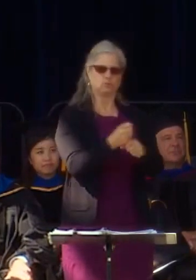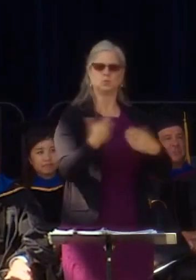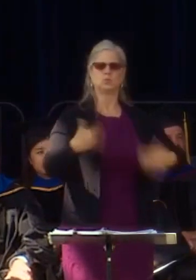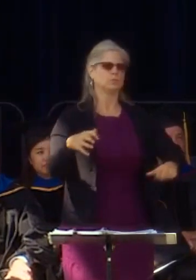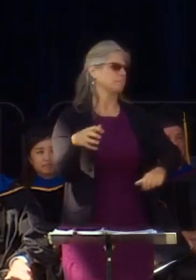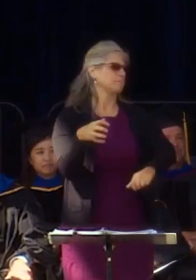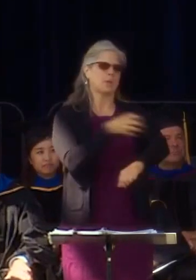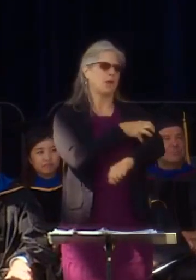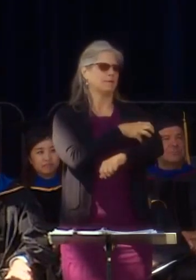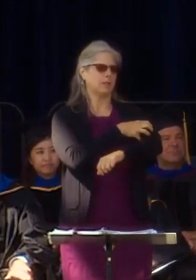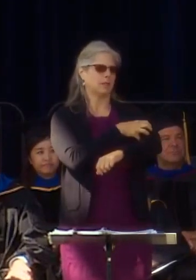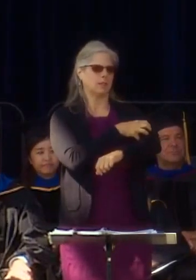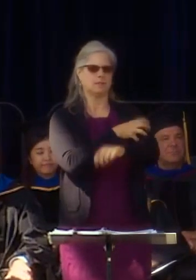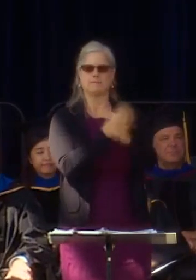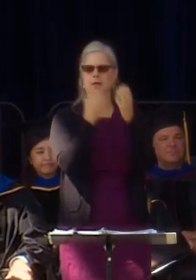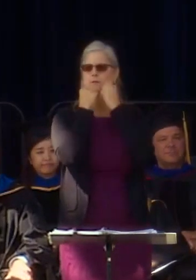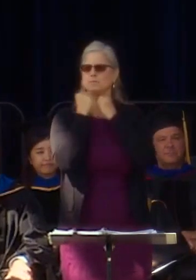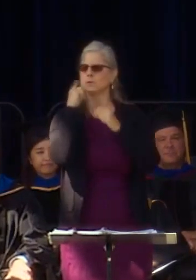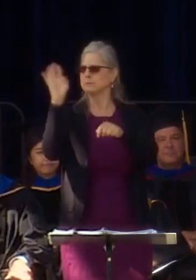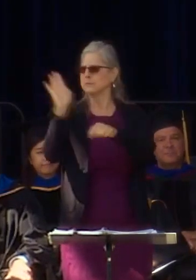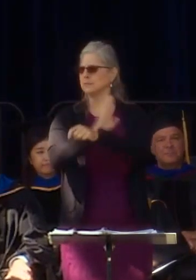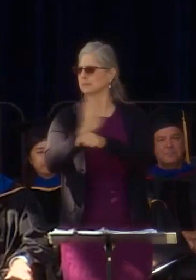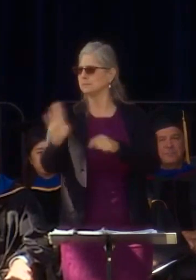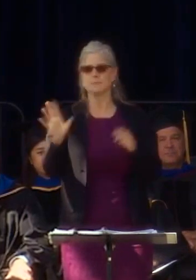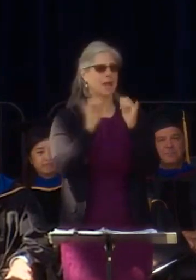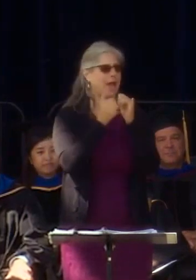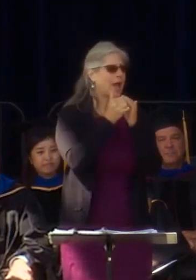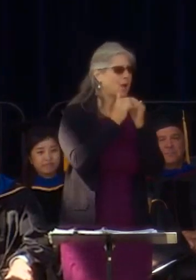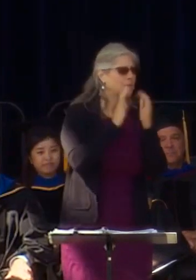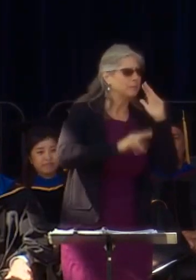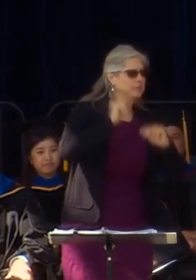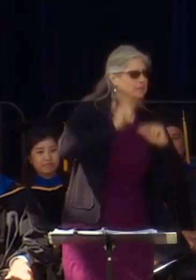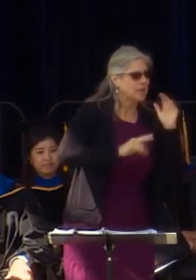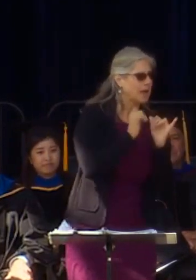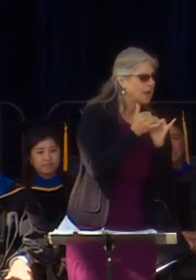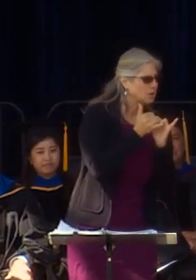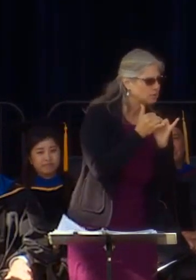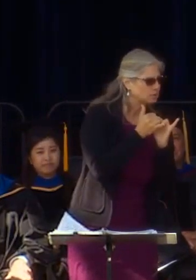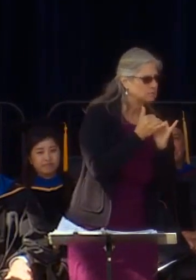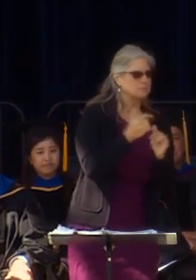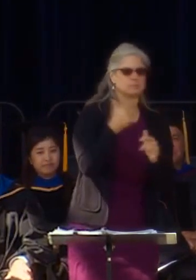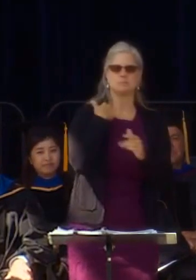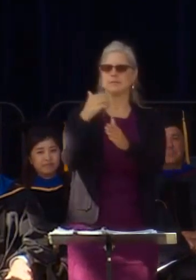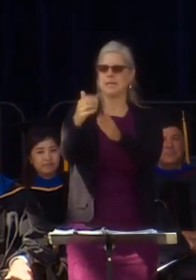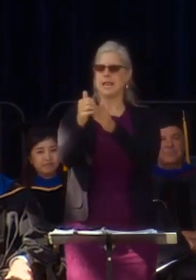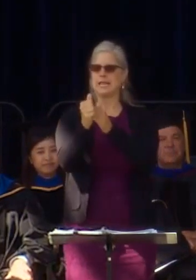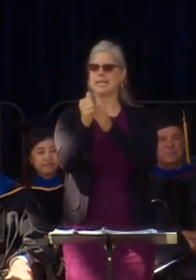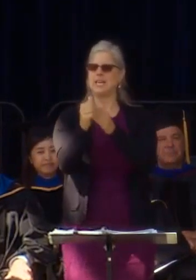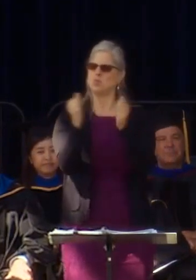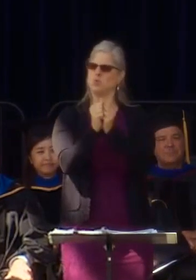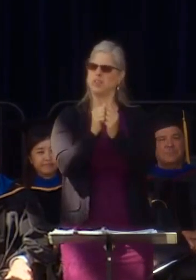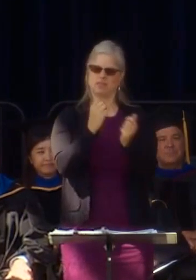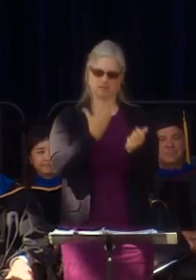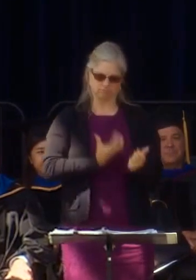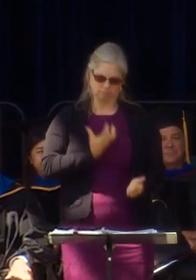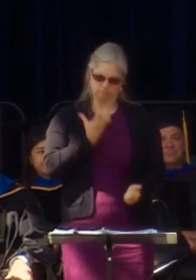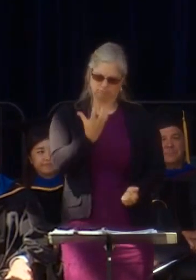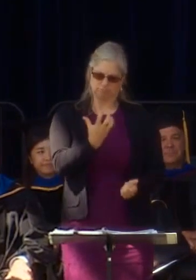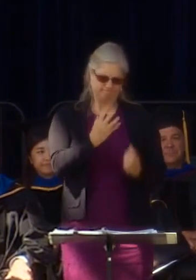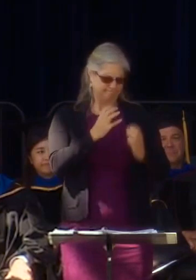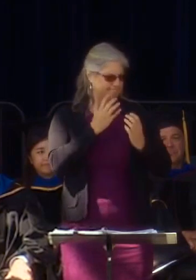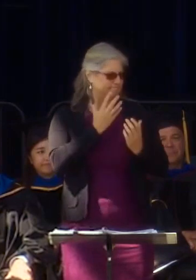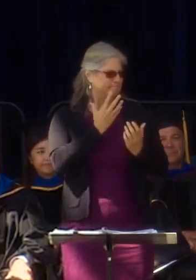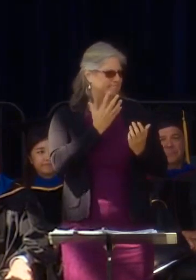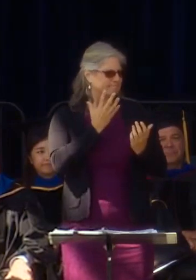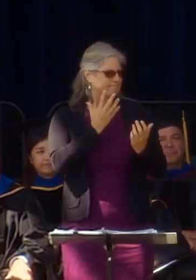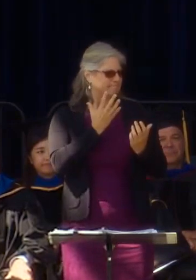business values there is. And the way I've been able to build it is to lead with the personal. And